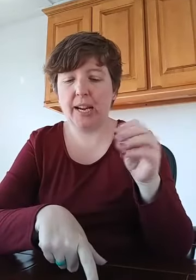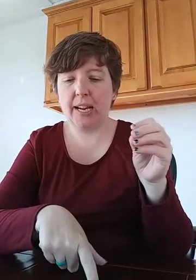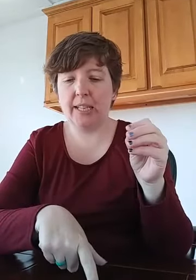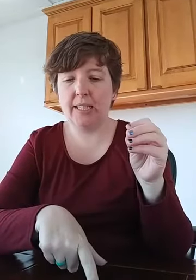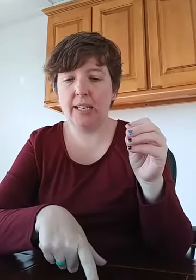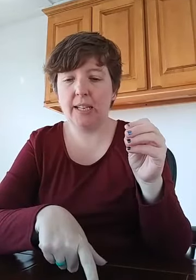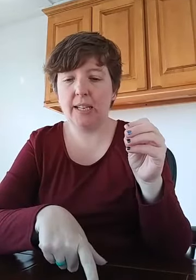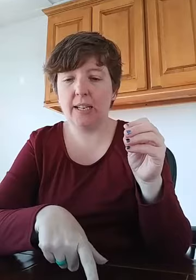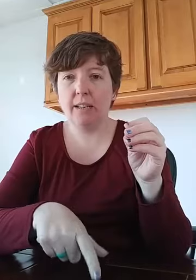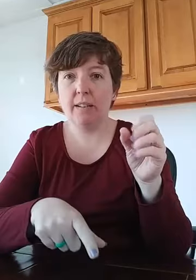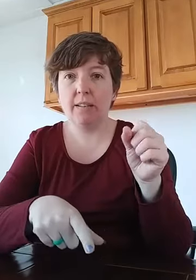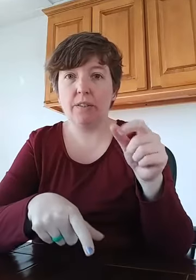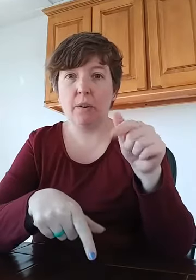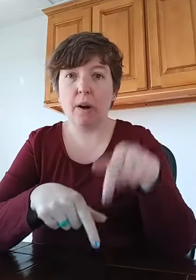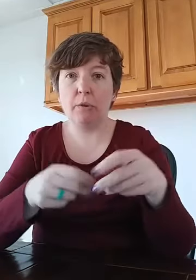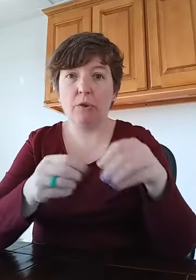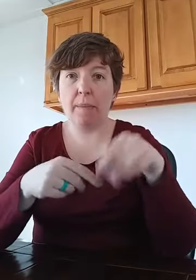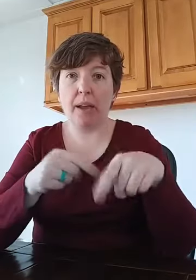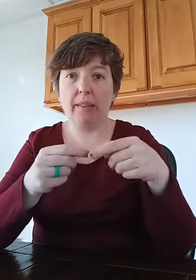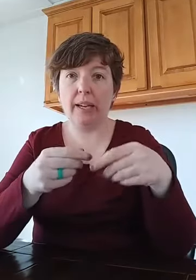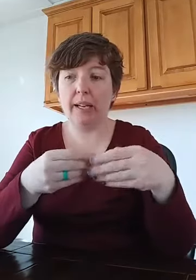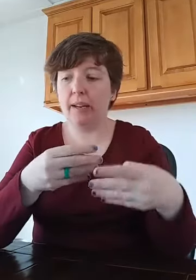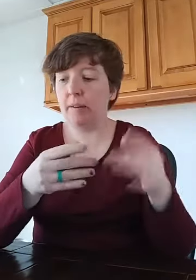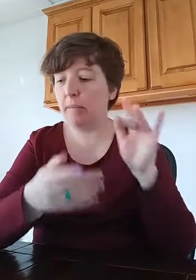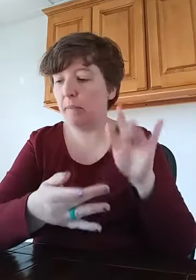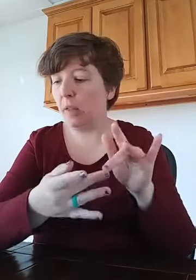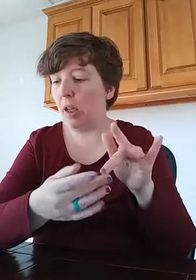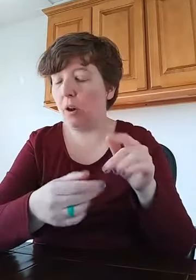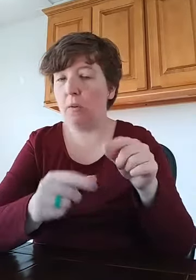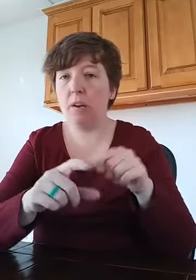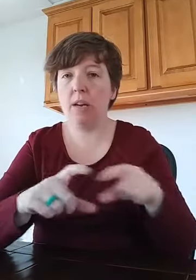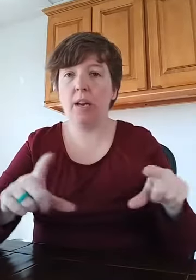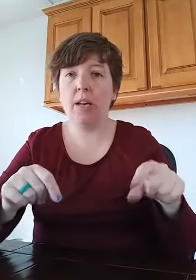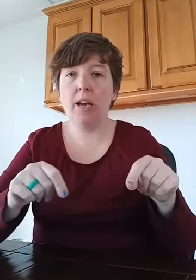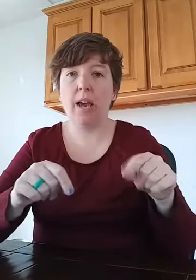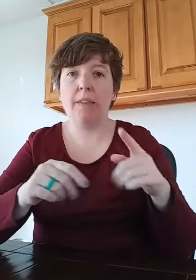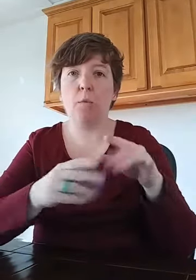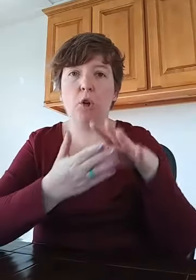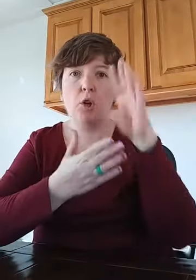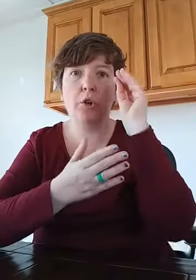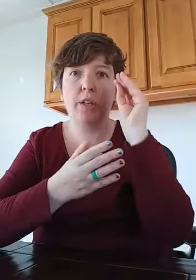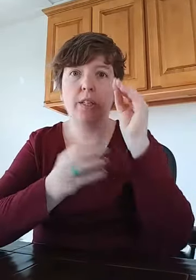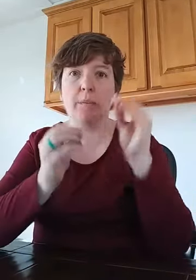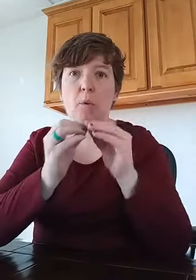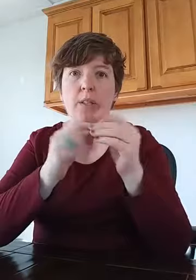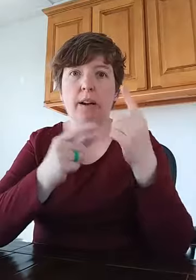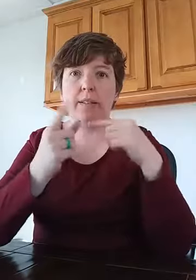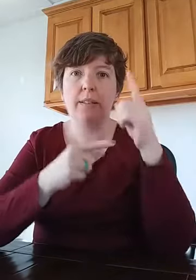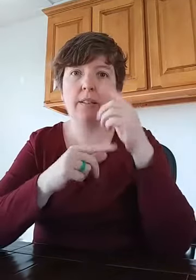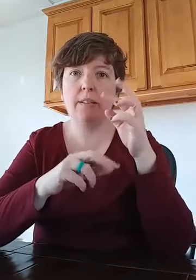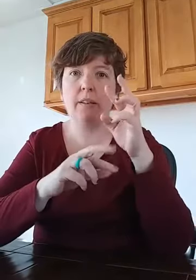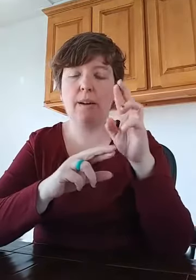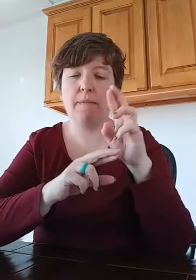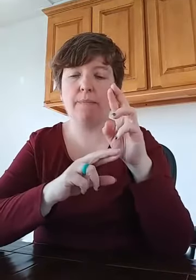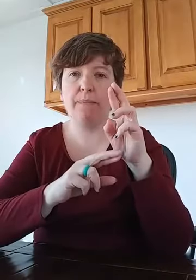And so I will drop that link below, and then we'll learn some more signs